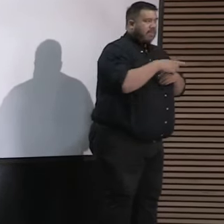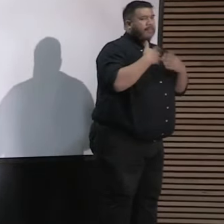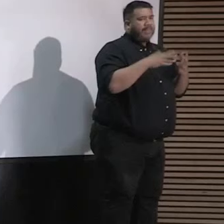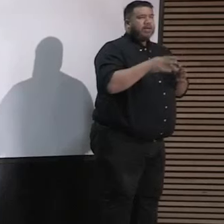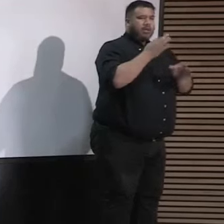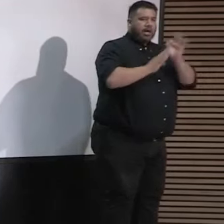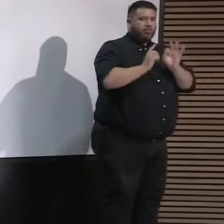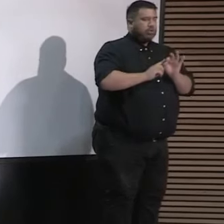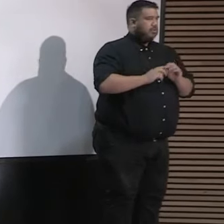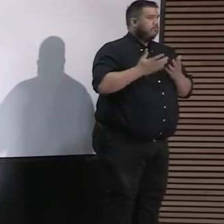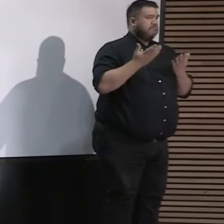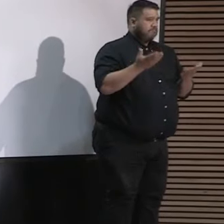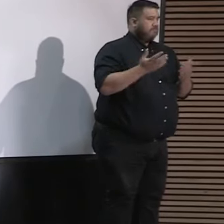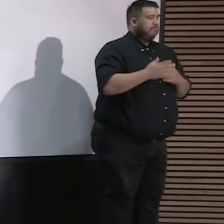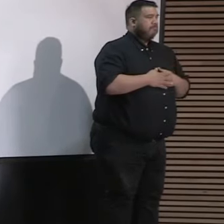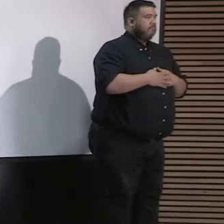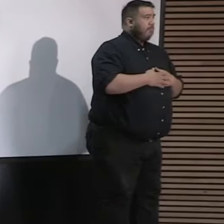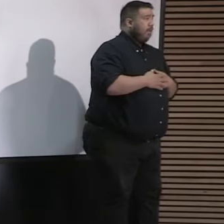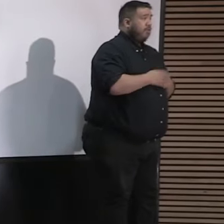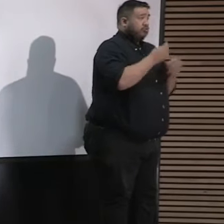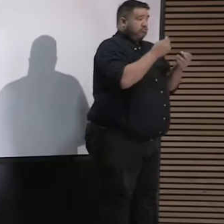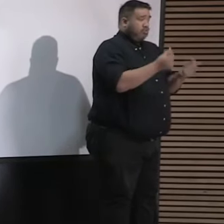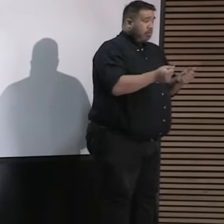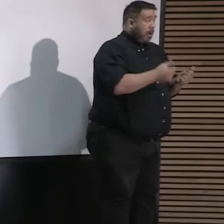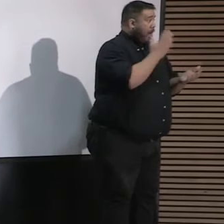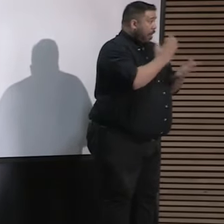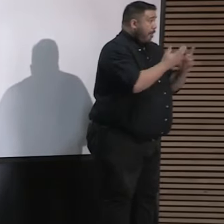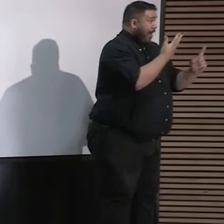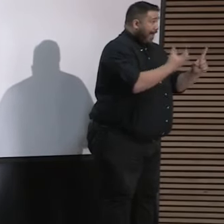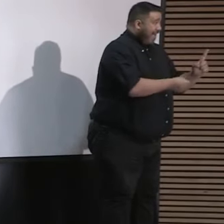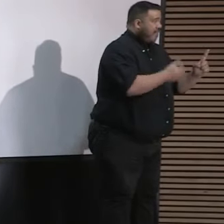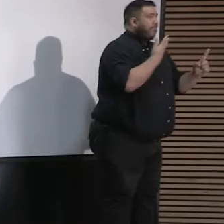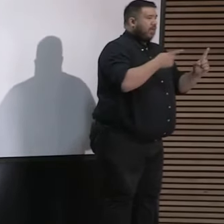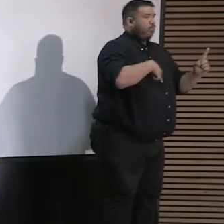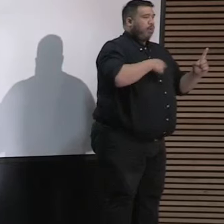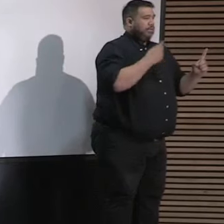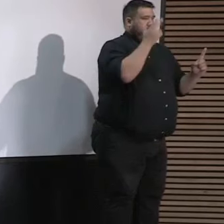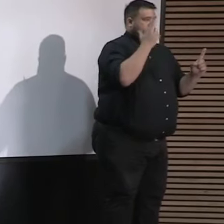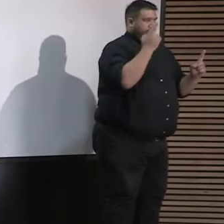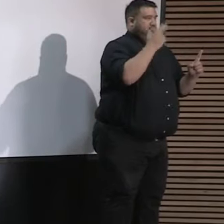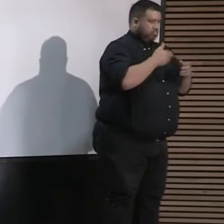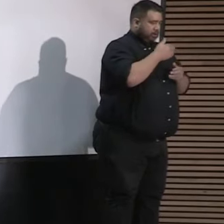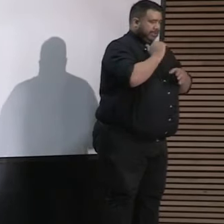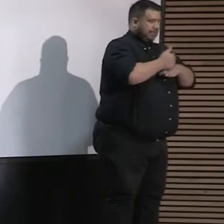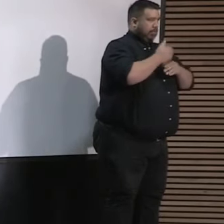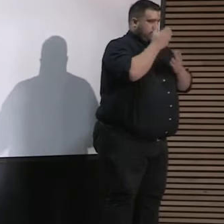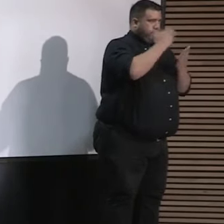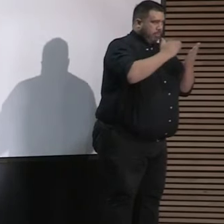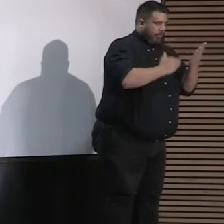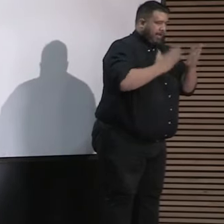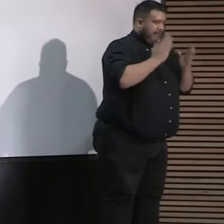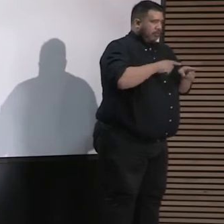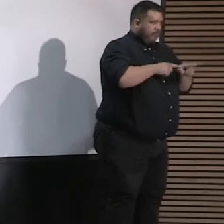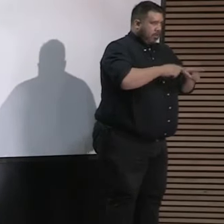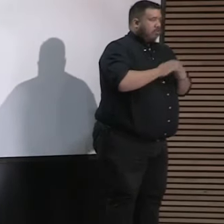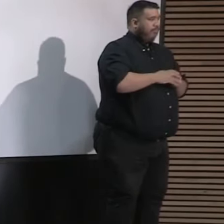that. As soon as we had notice of the positive result, a number of planned procedures were activated. The case of the maintenance worker is